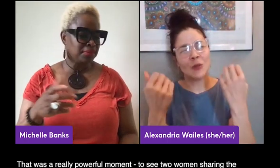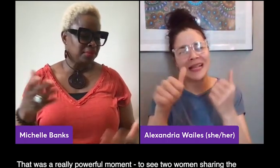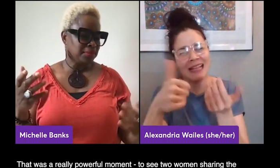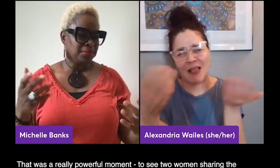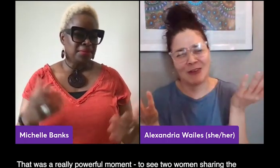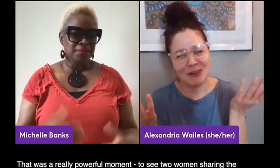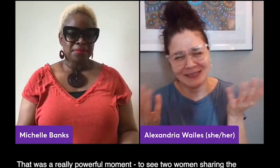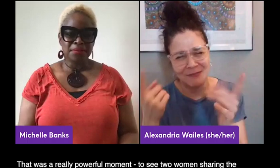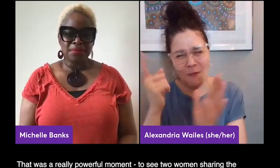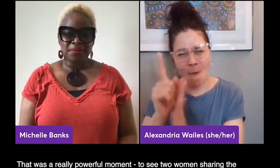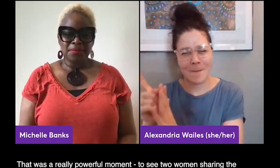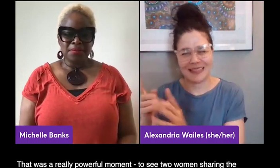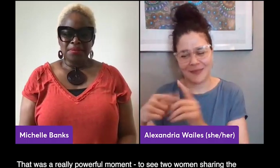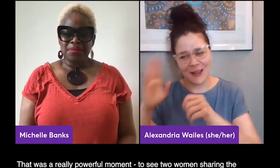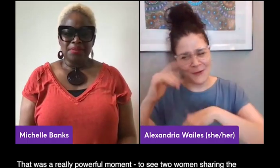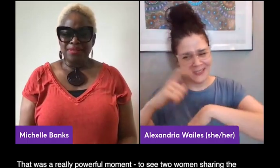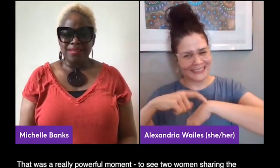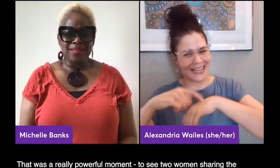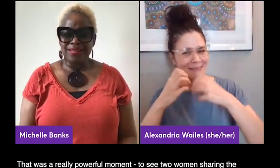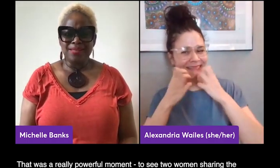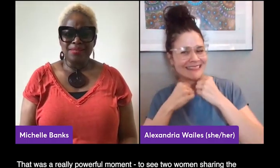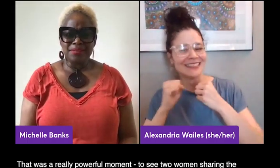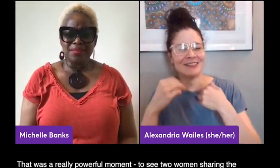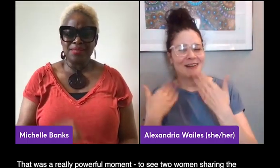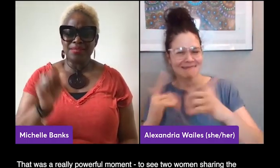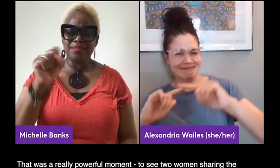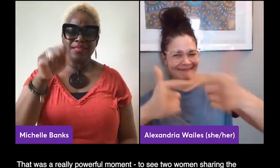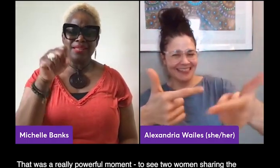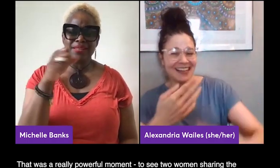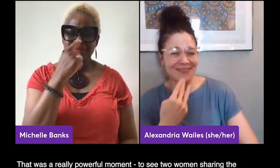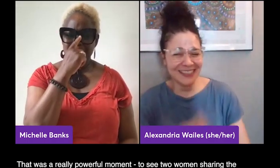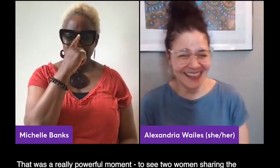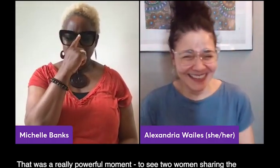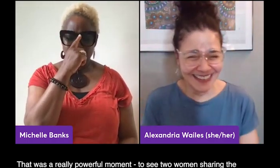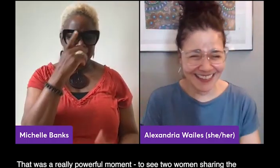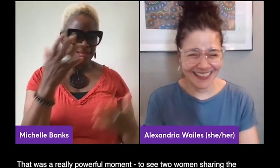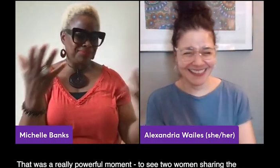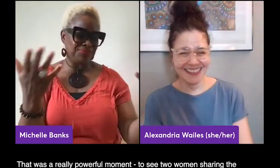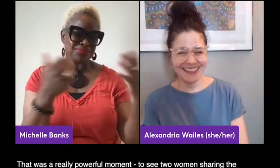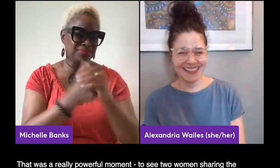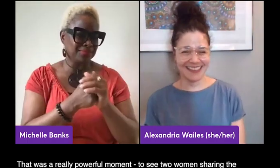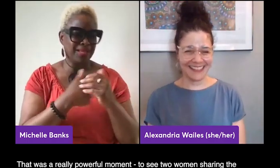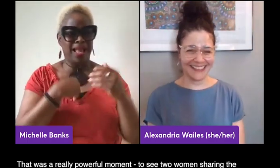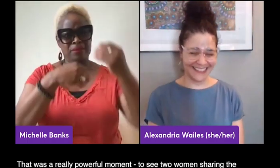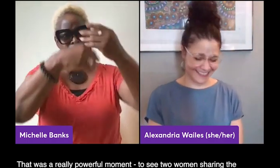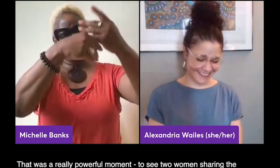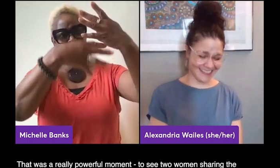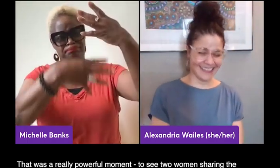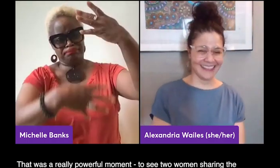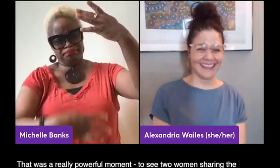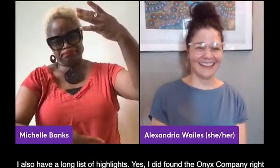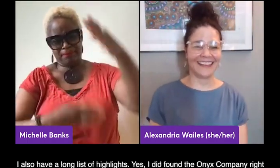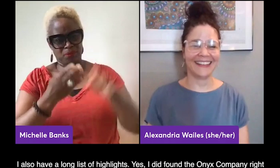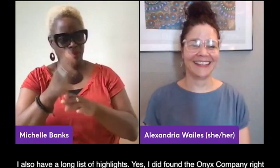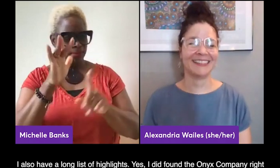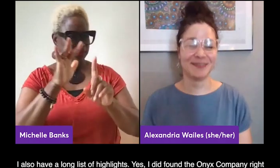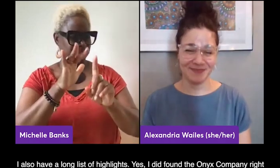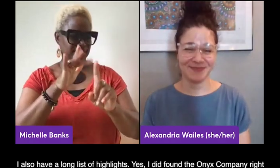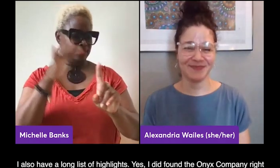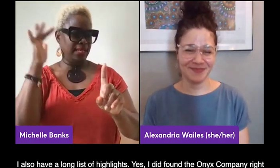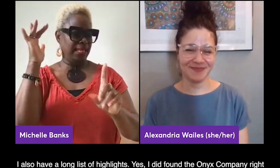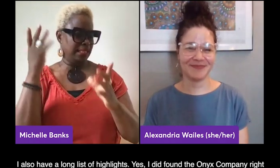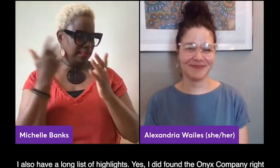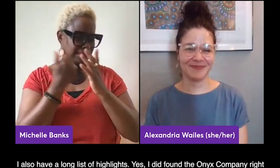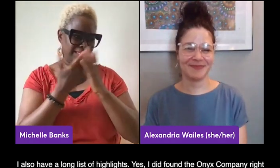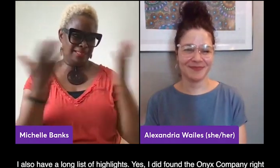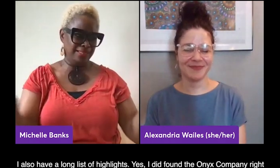And I have so many other moments, but I know time is precious, so I will turn it over to Michelle. I also have a long list of